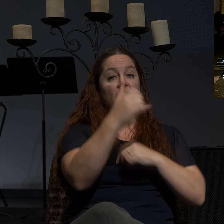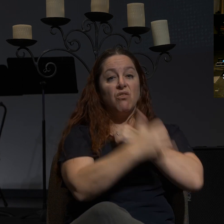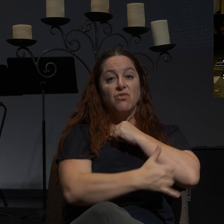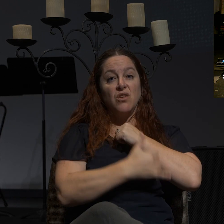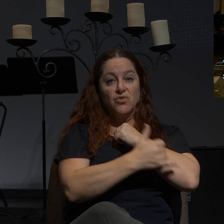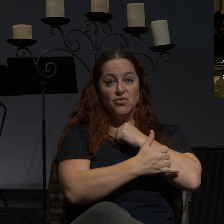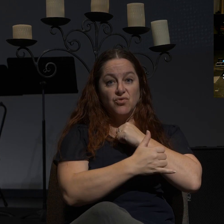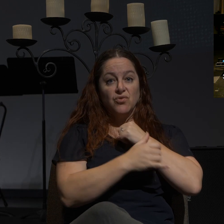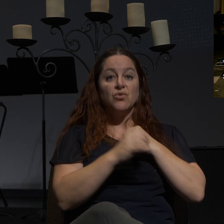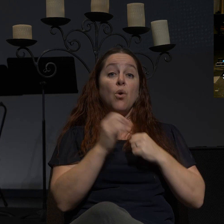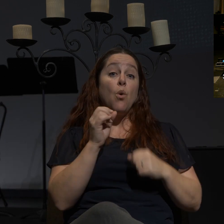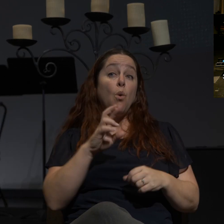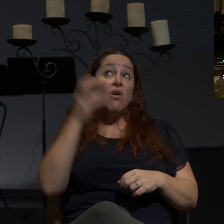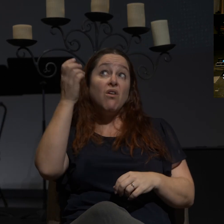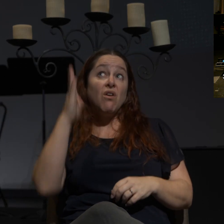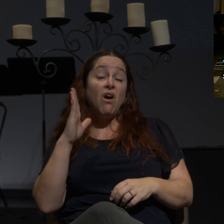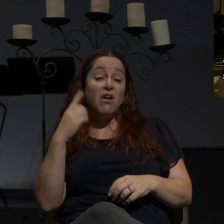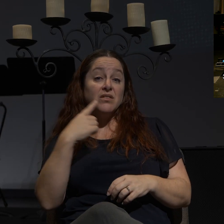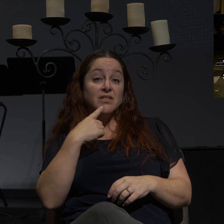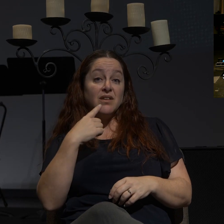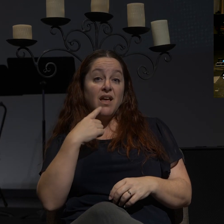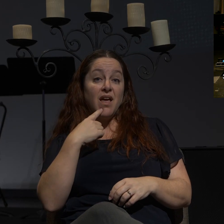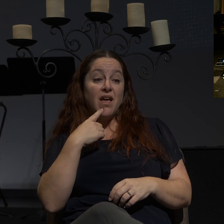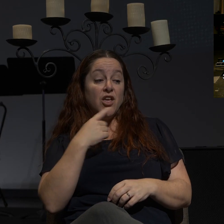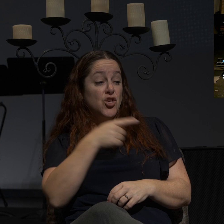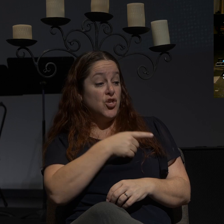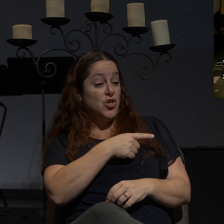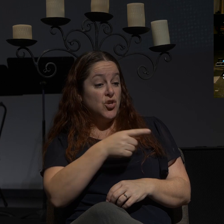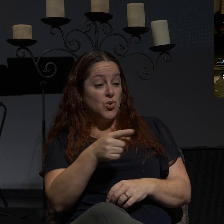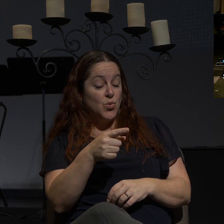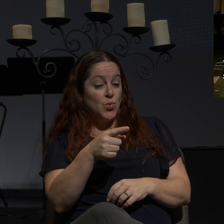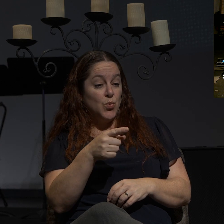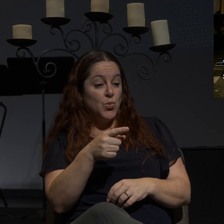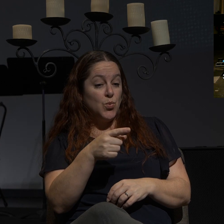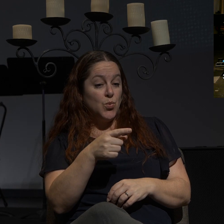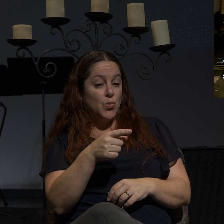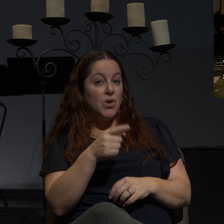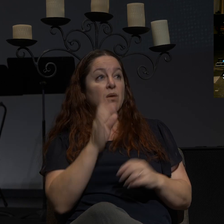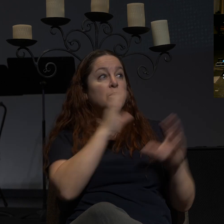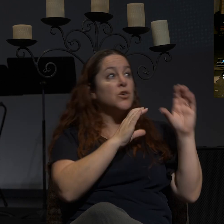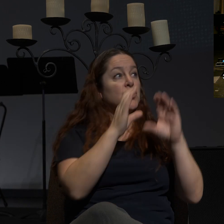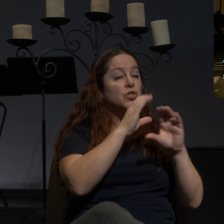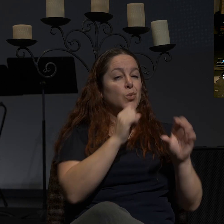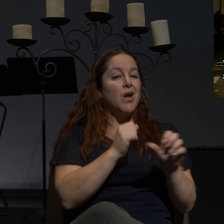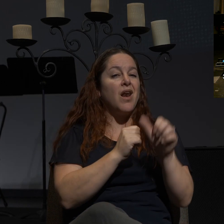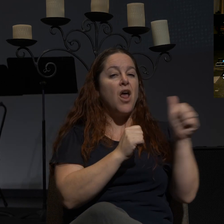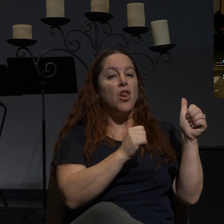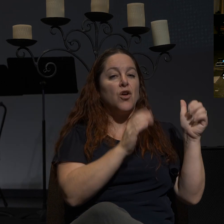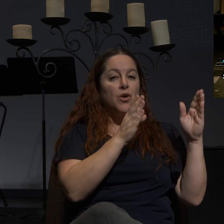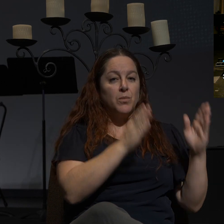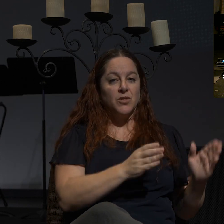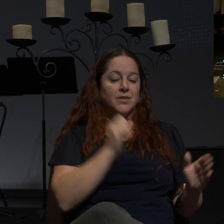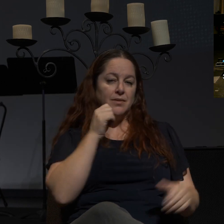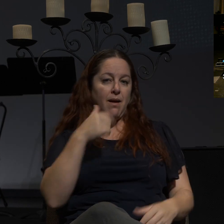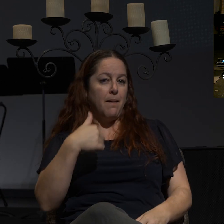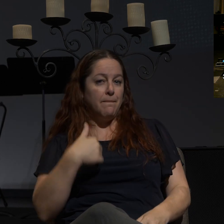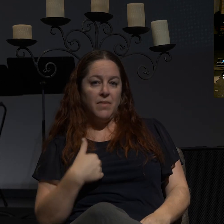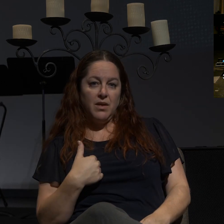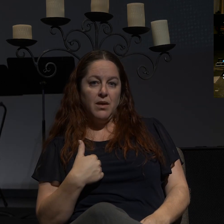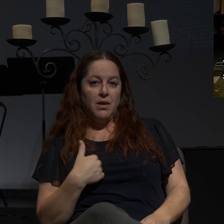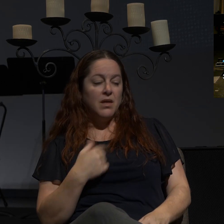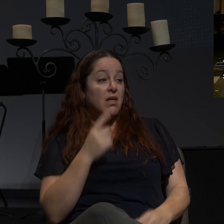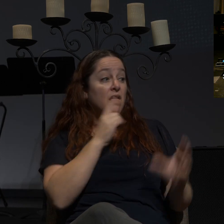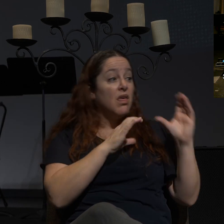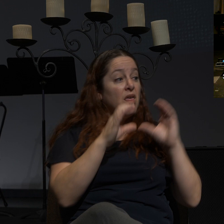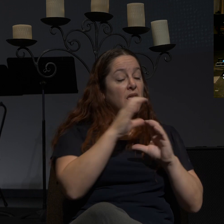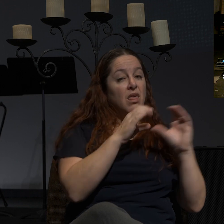Or, as God would perhaps say it, you pursue someone other than me. You pursue